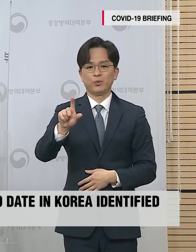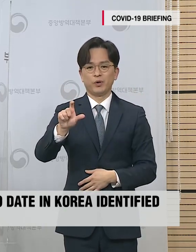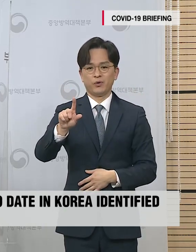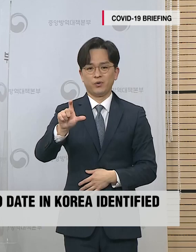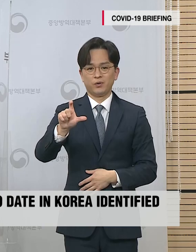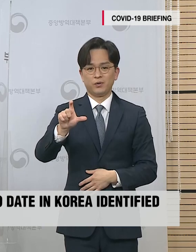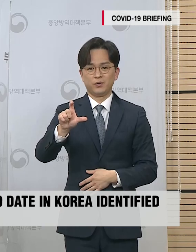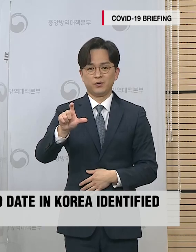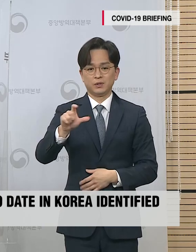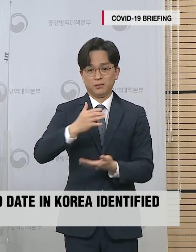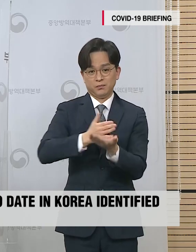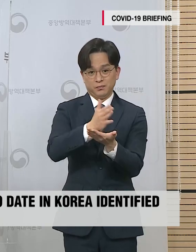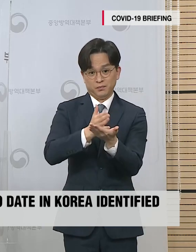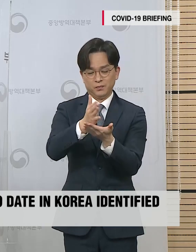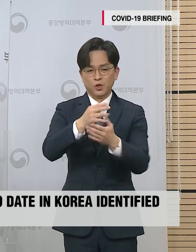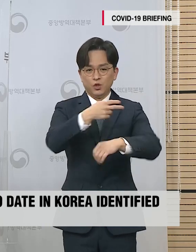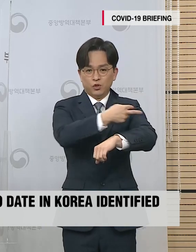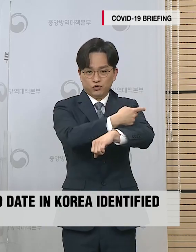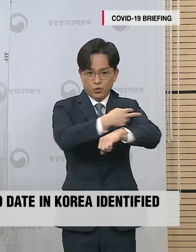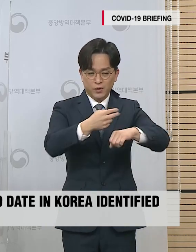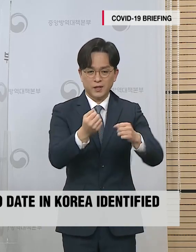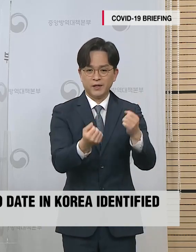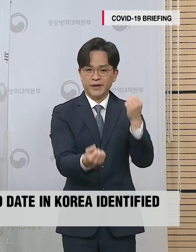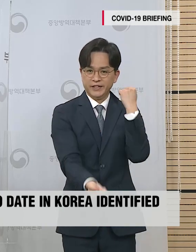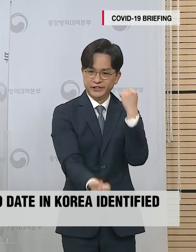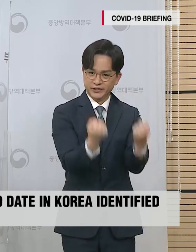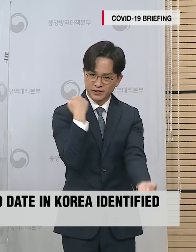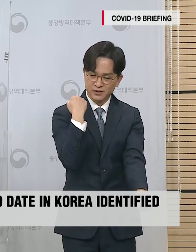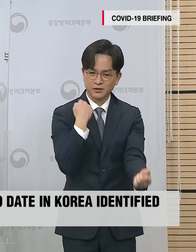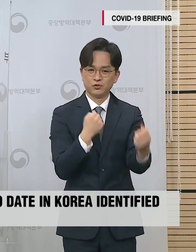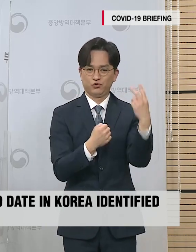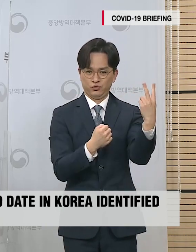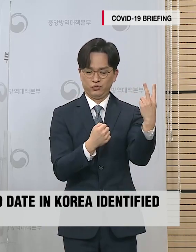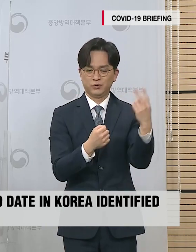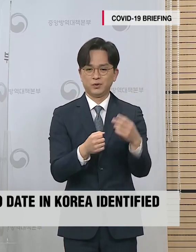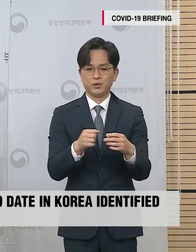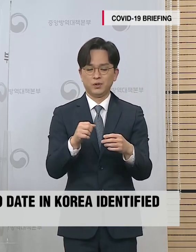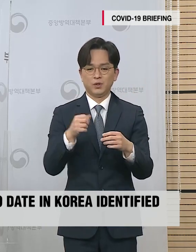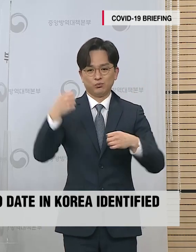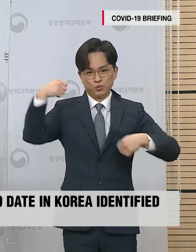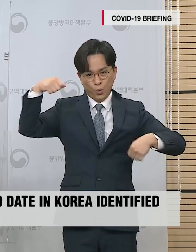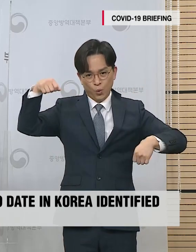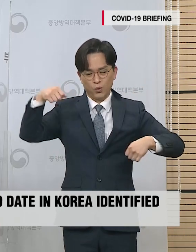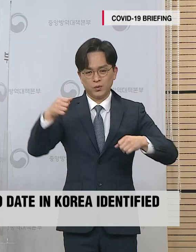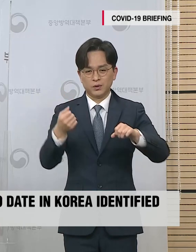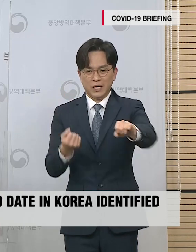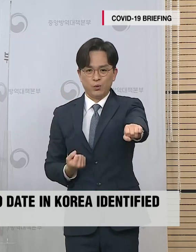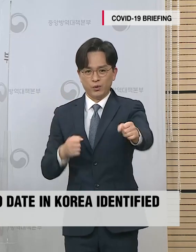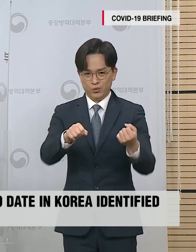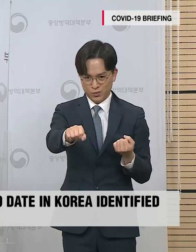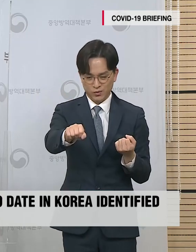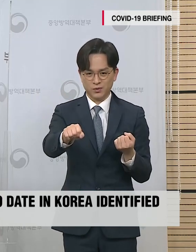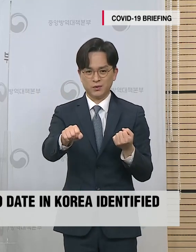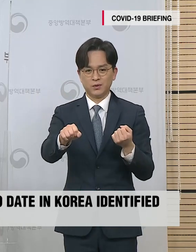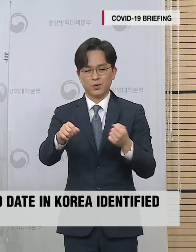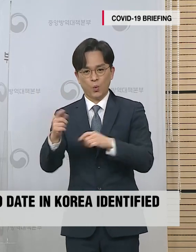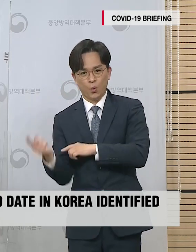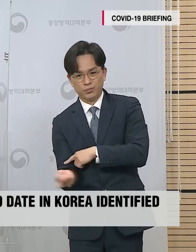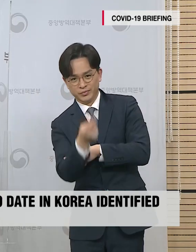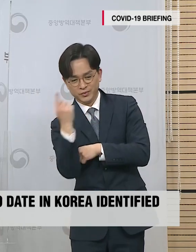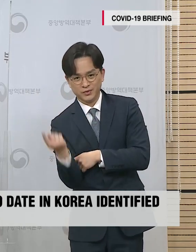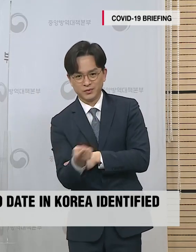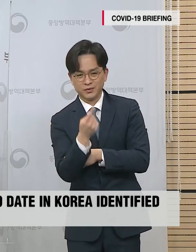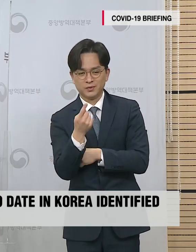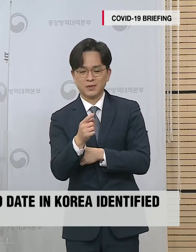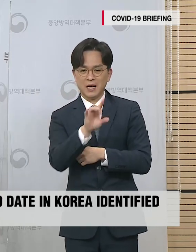similar cluster infection, and a total of 251 people have been confirmed. And we see there were indoor sports facilities and